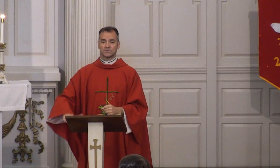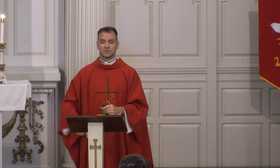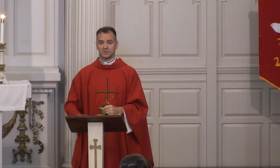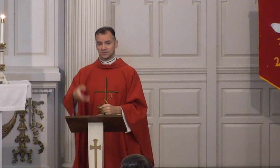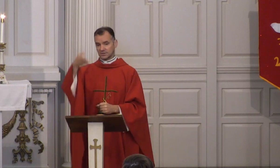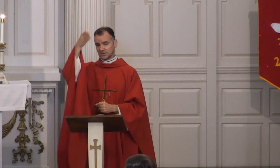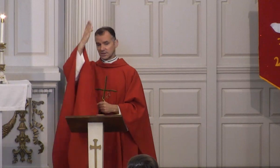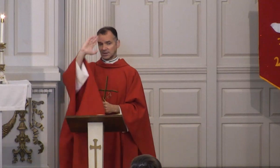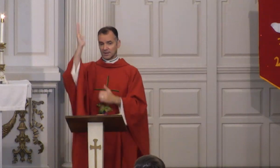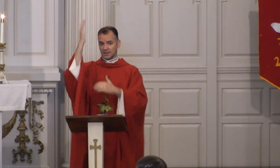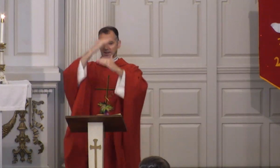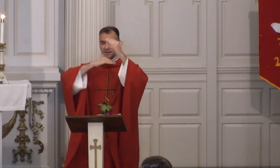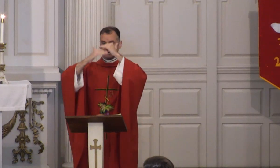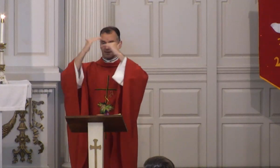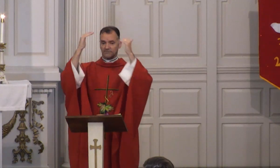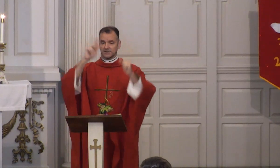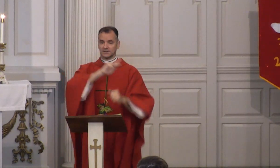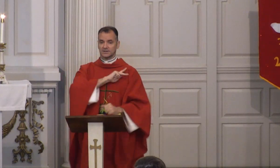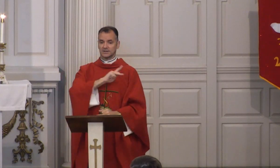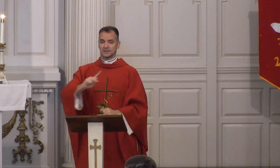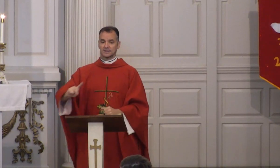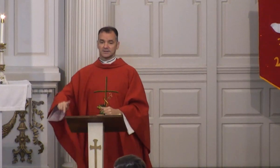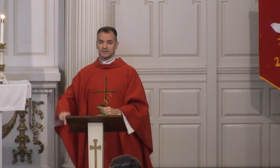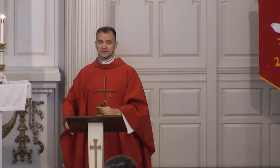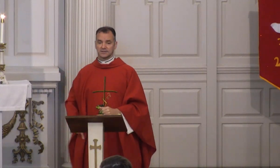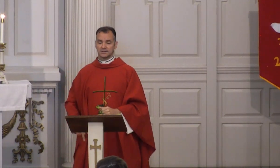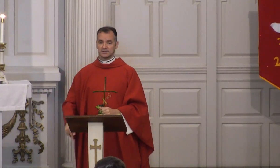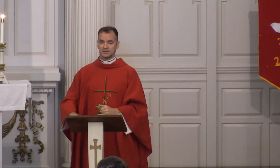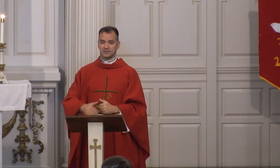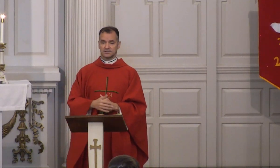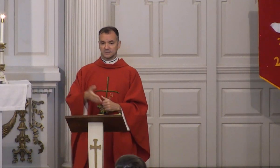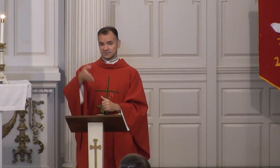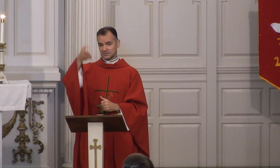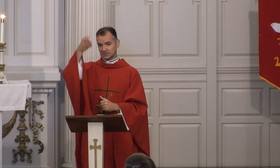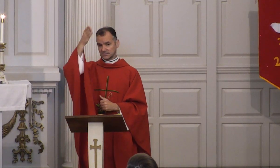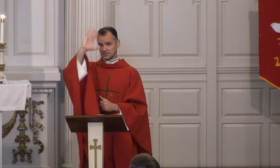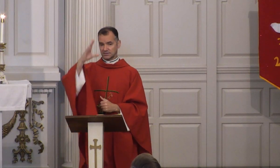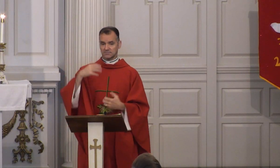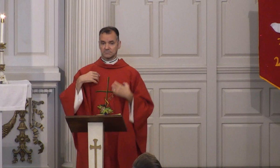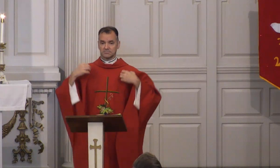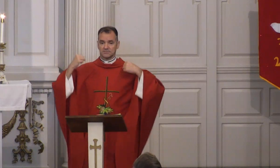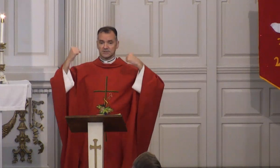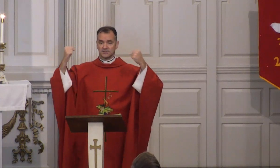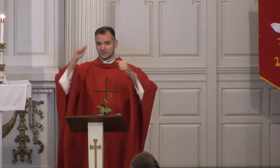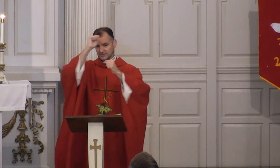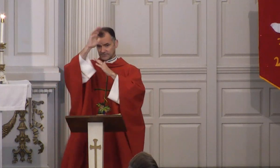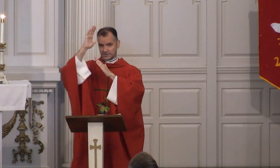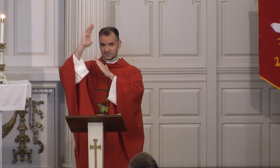God, heavenly King, O God, almighty.